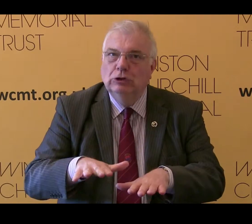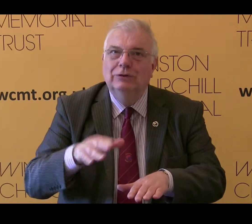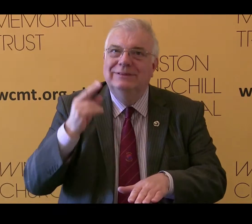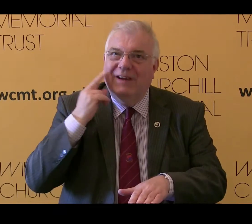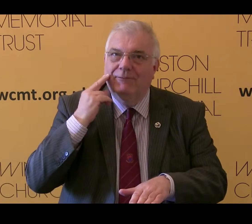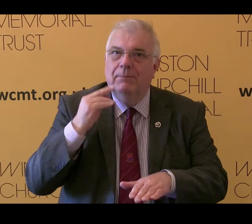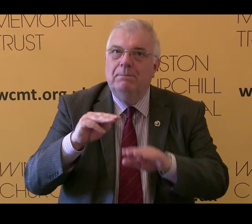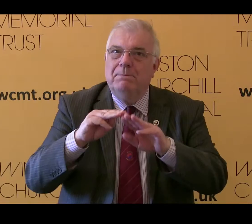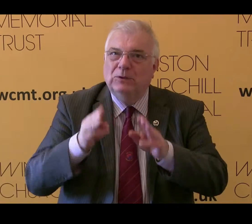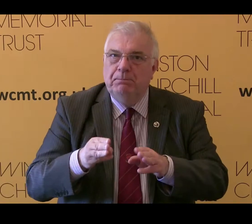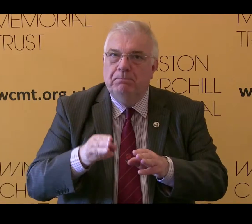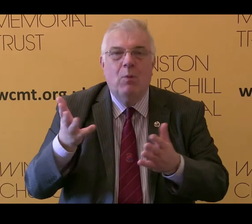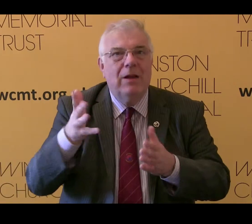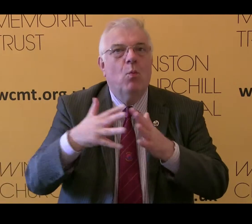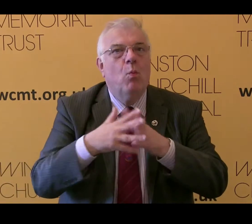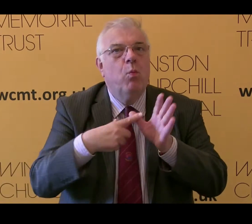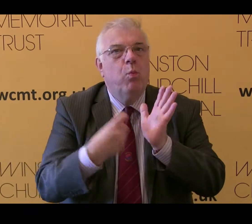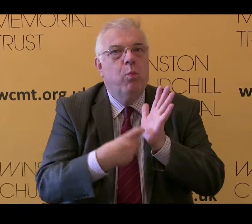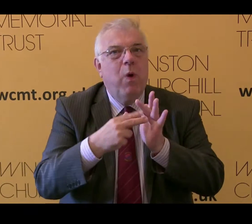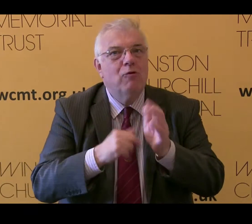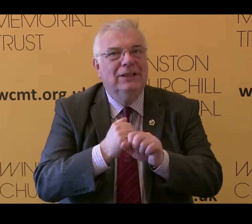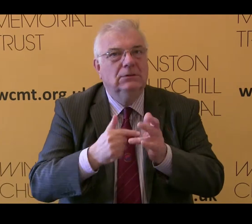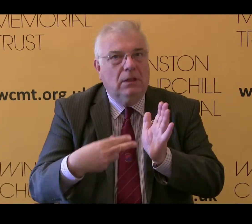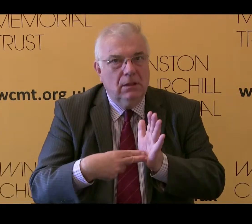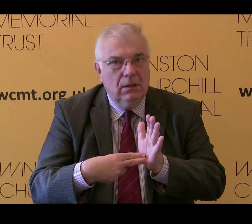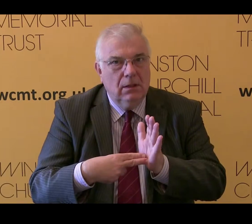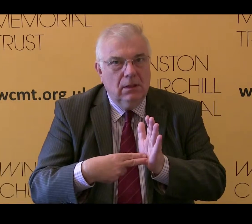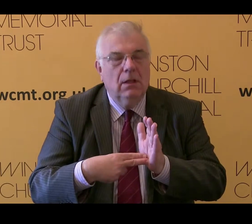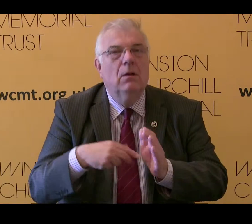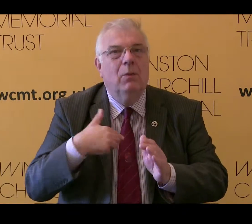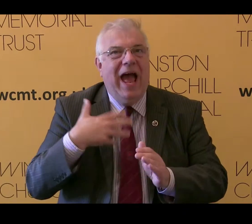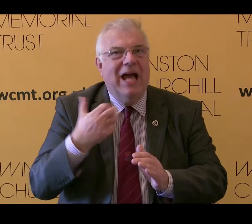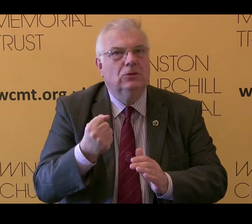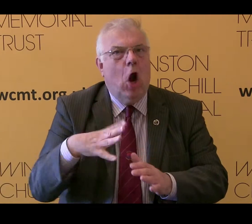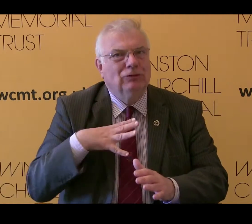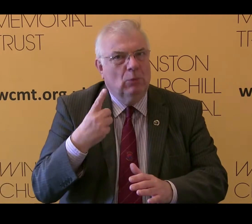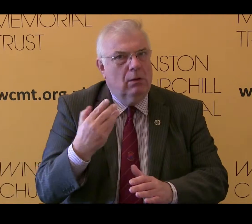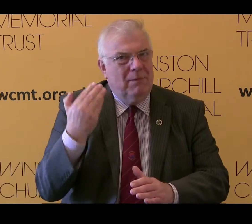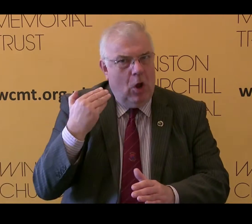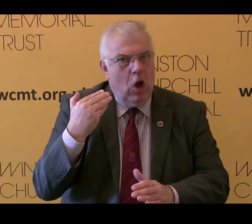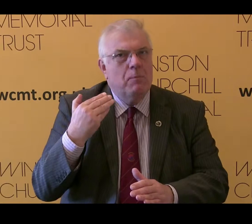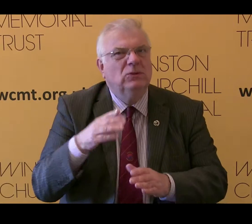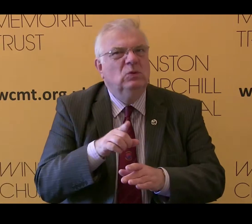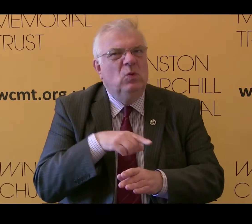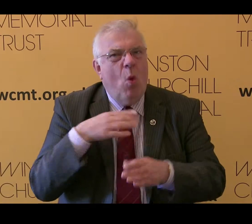museum, and that's in Warrington. We already had one in the past, but it was growing very, very